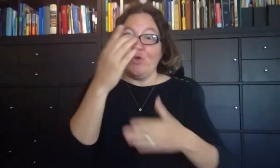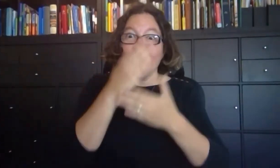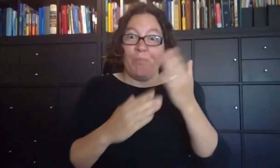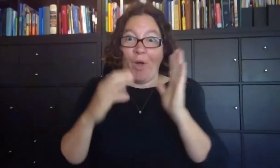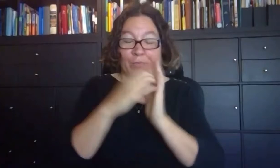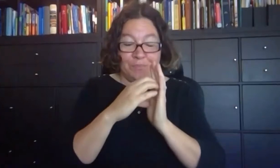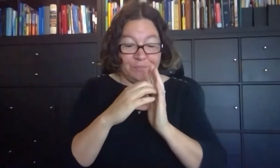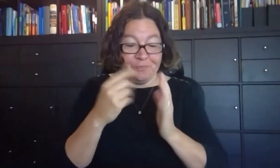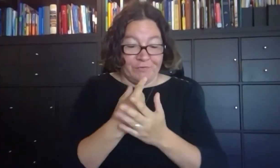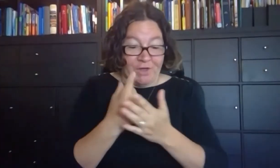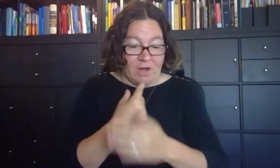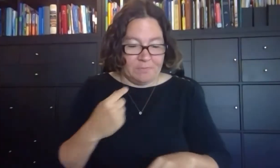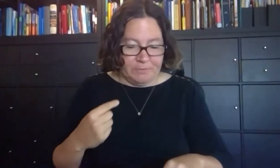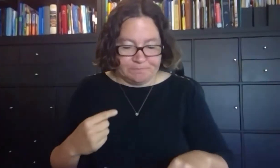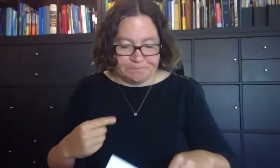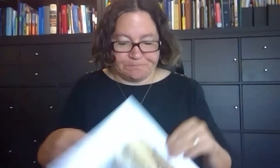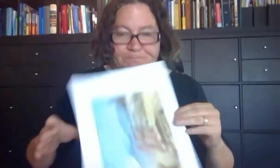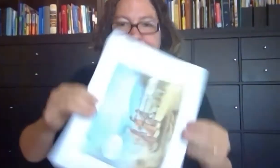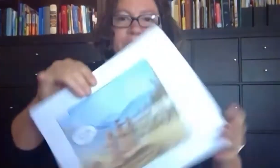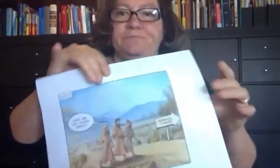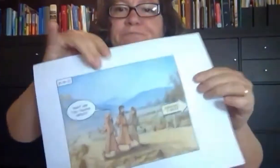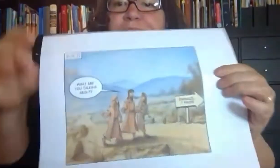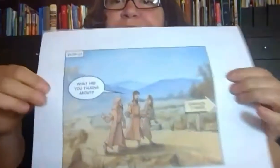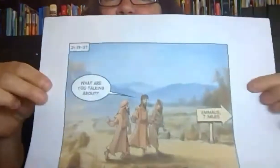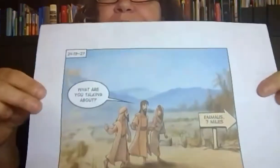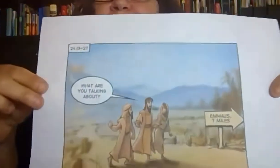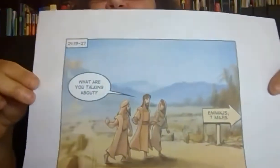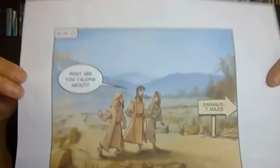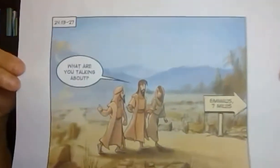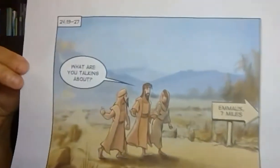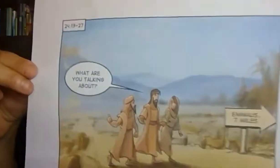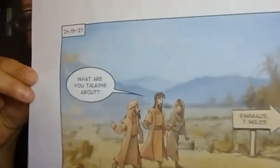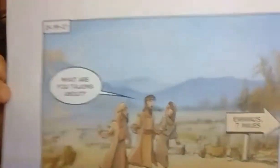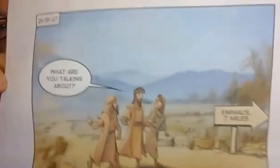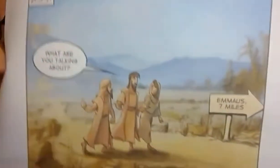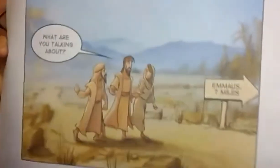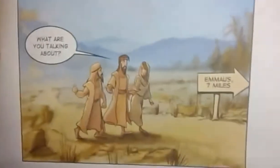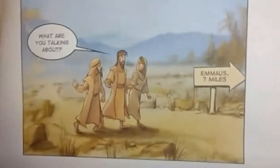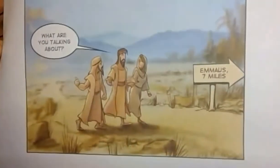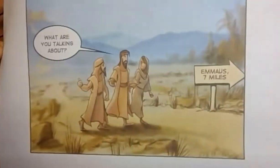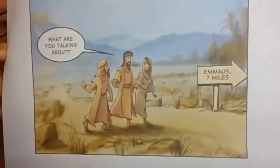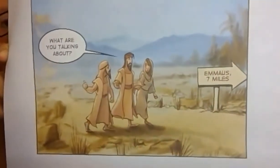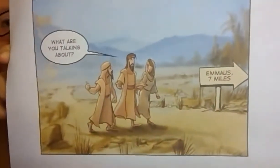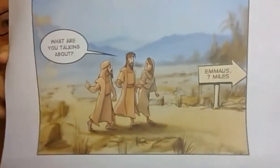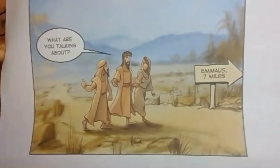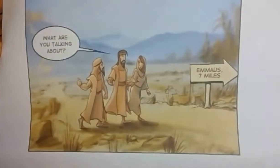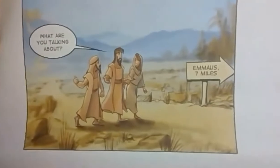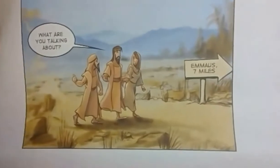very blessed. So he has made a lot of pictures for today's gospel lesson.